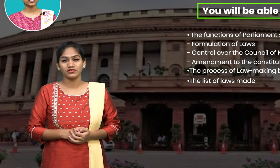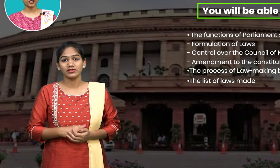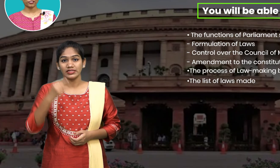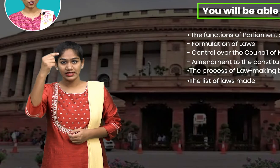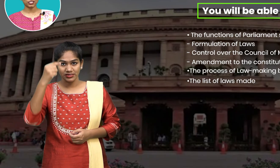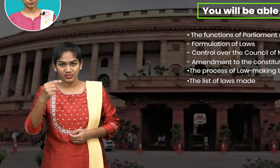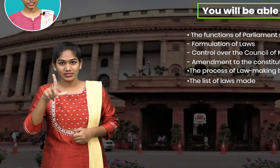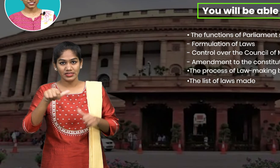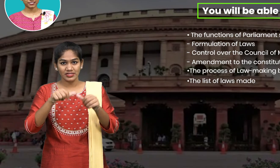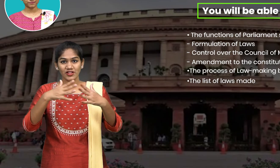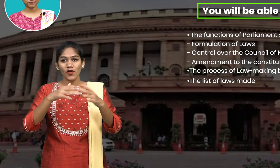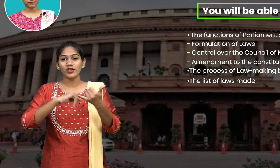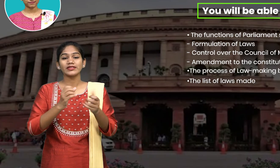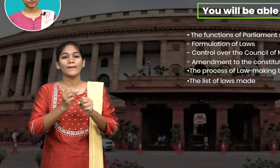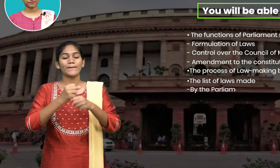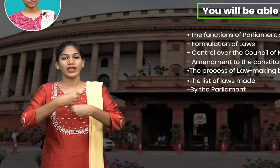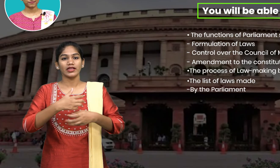the list of laws made